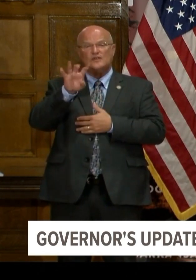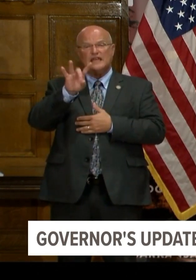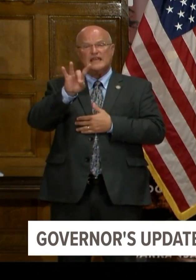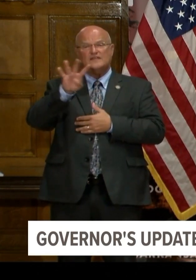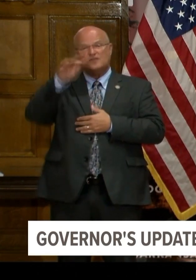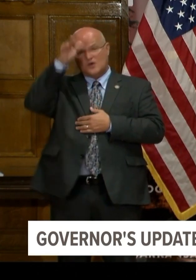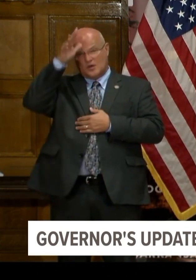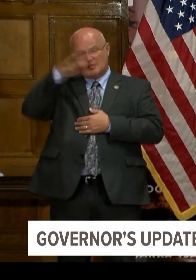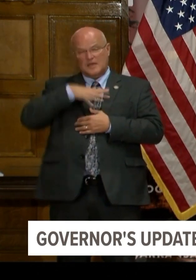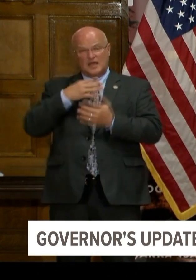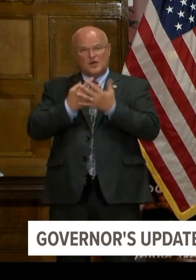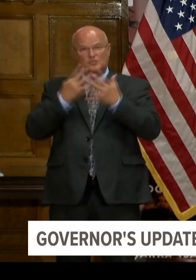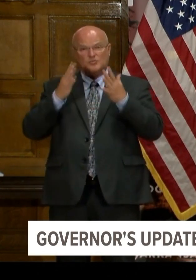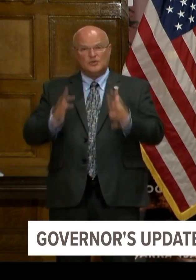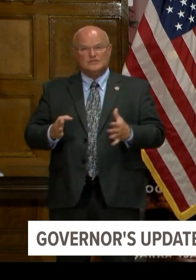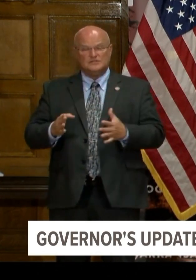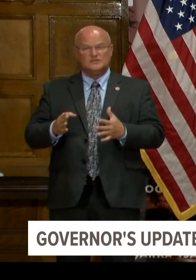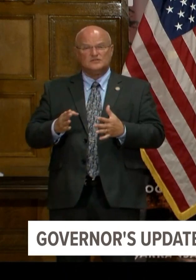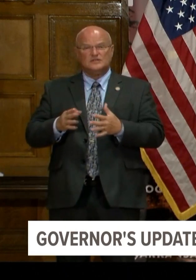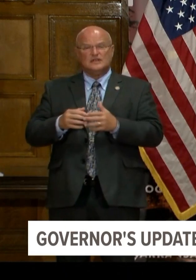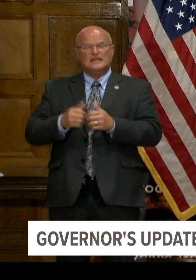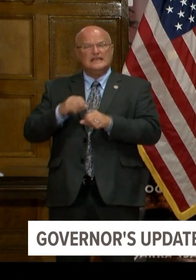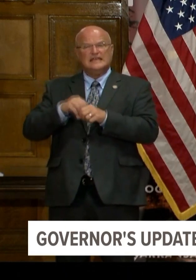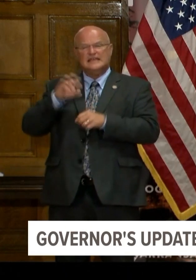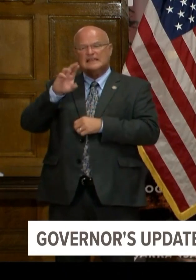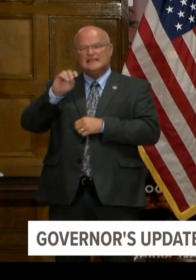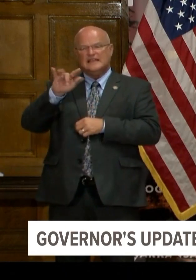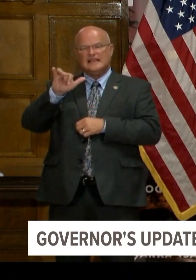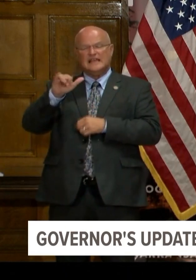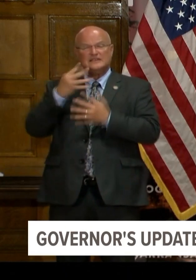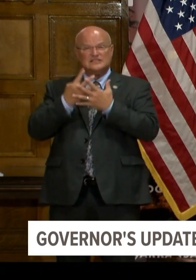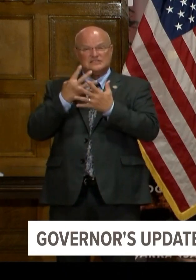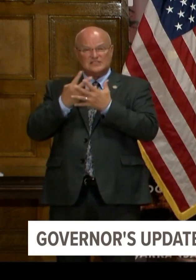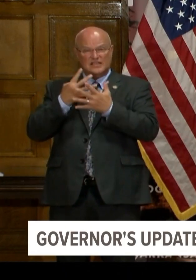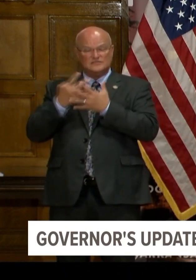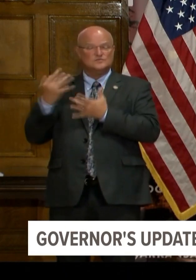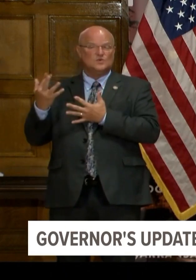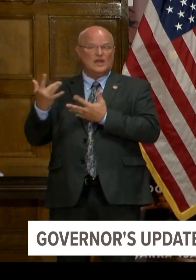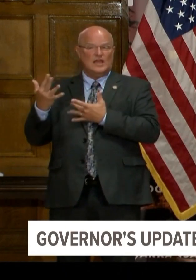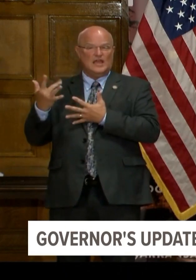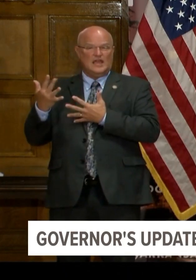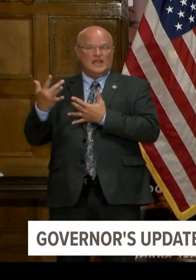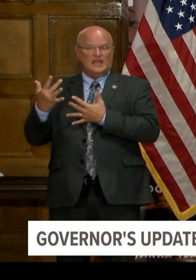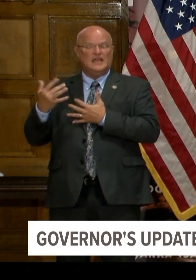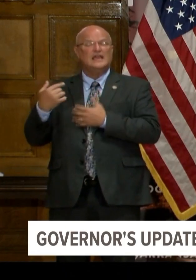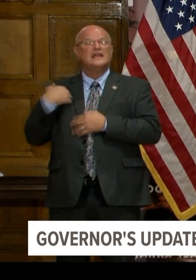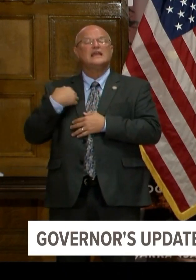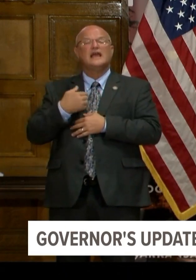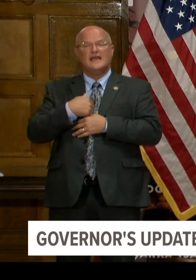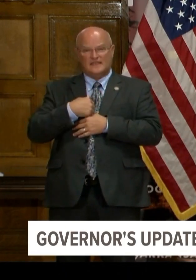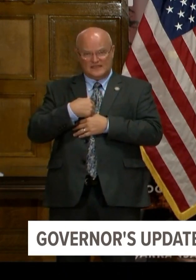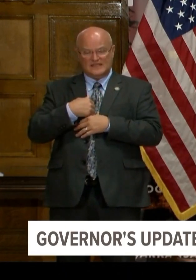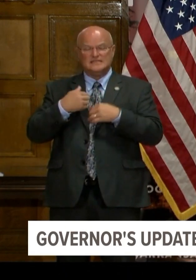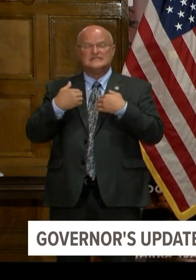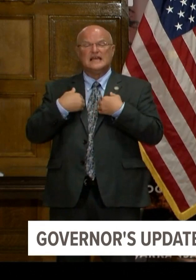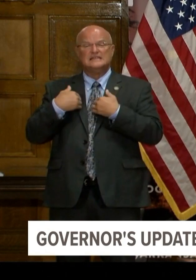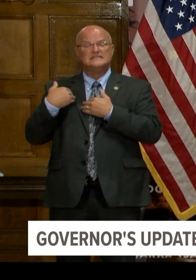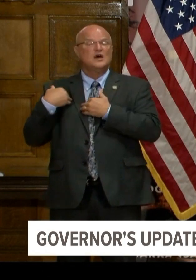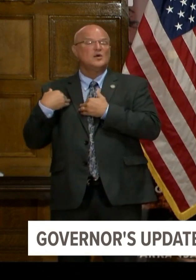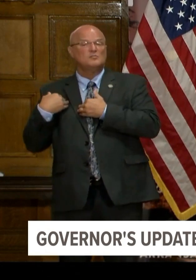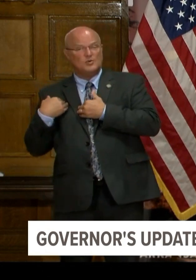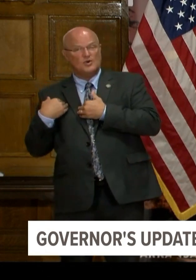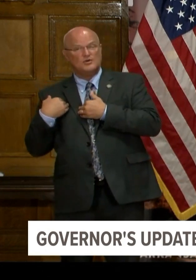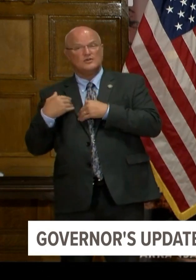1,484 male inmates backed up in the county jails, and we understand that this does place a real